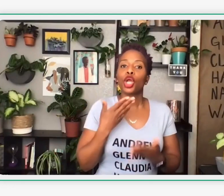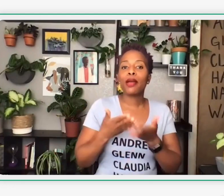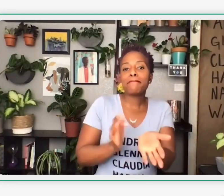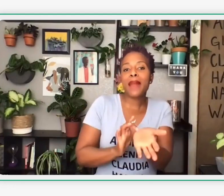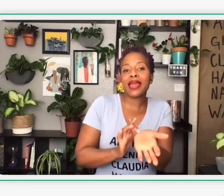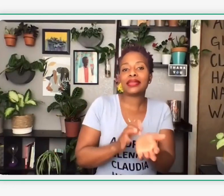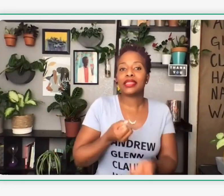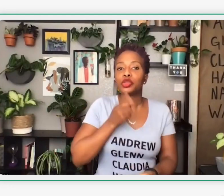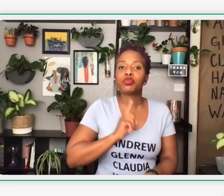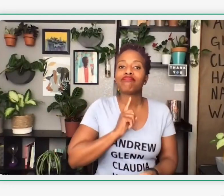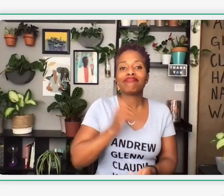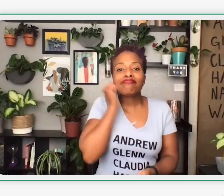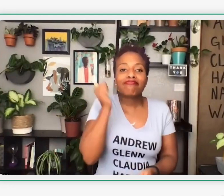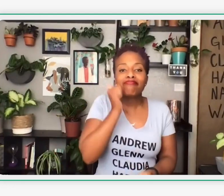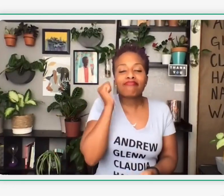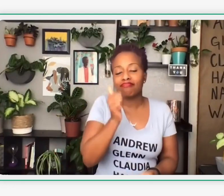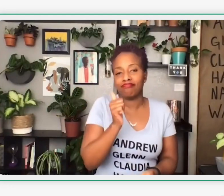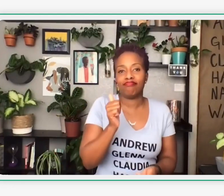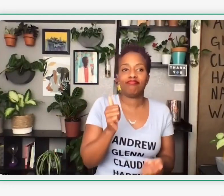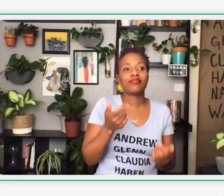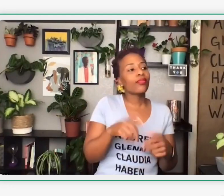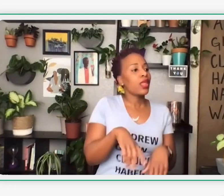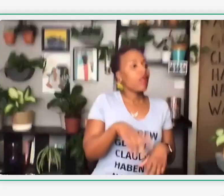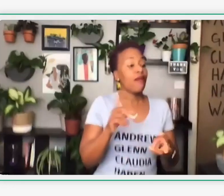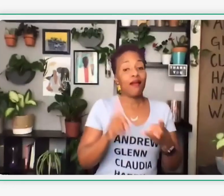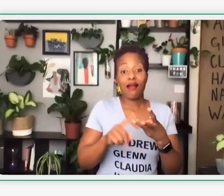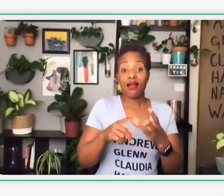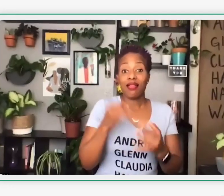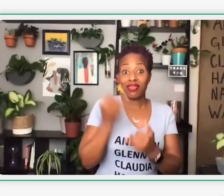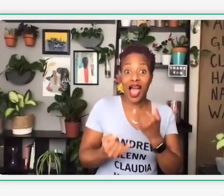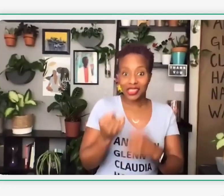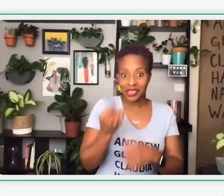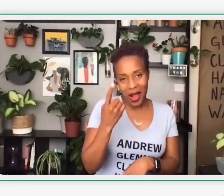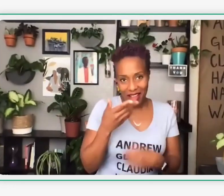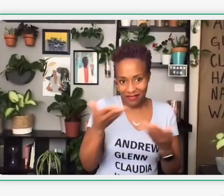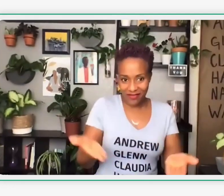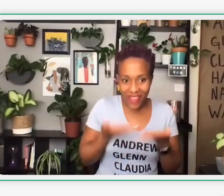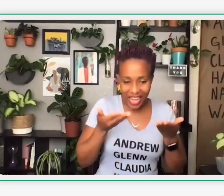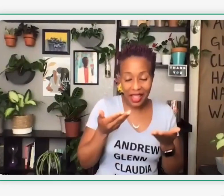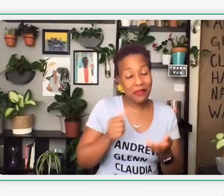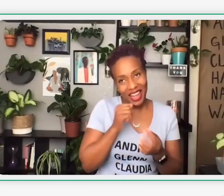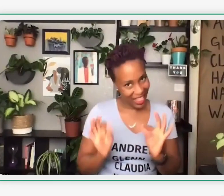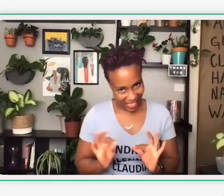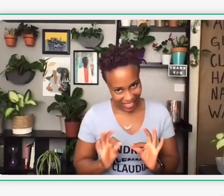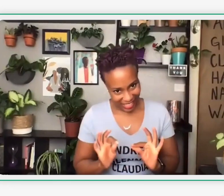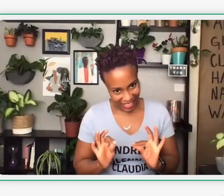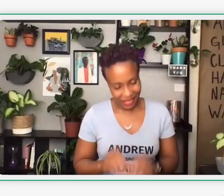good holistic medicine that you can take every day. The last panelist we've invited